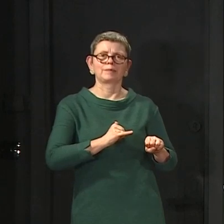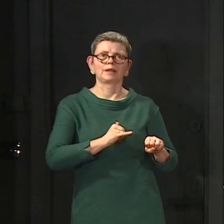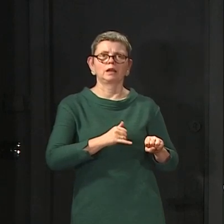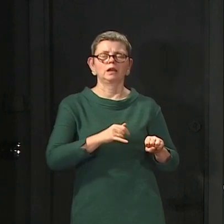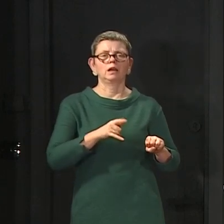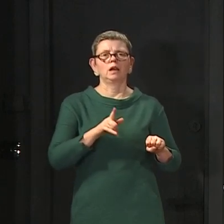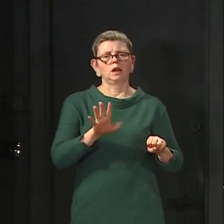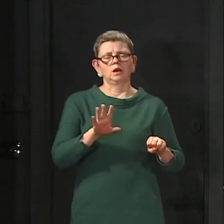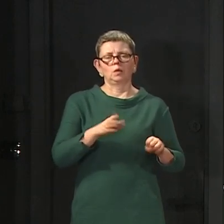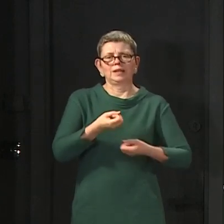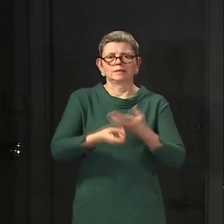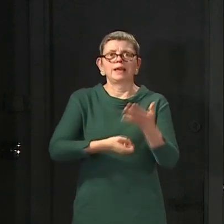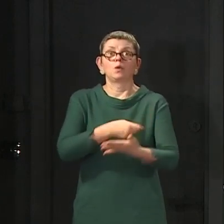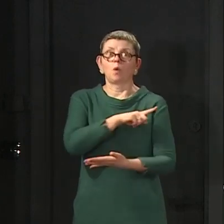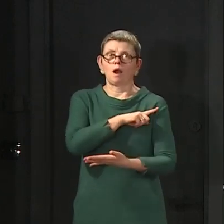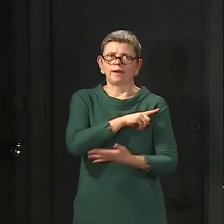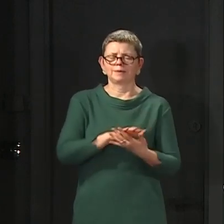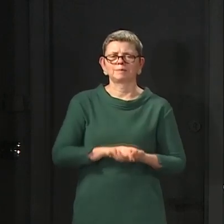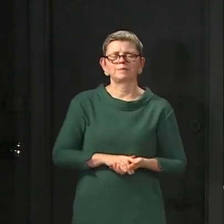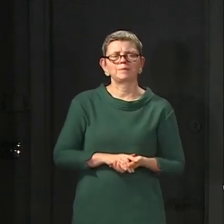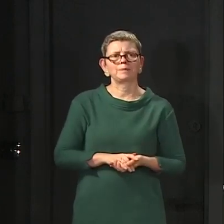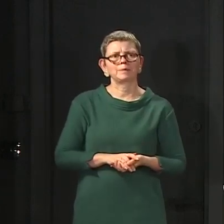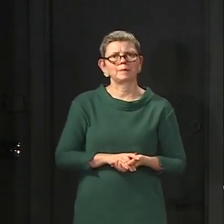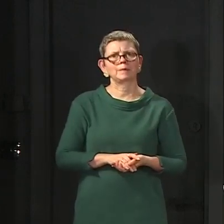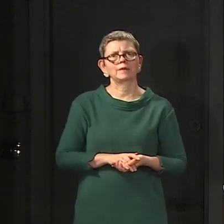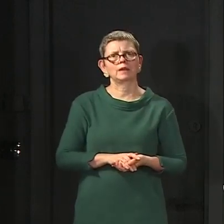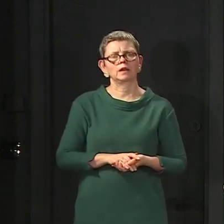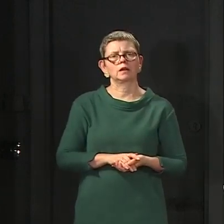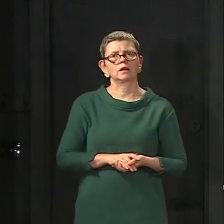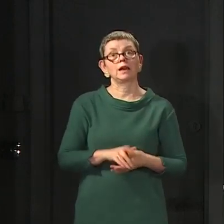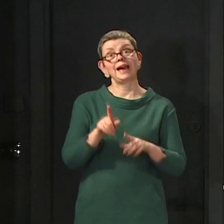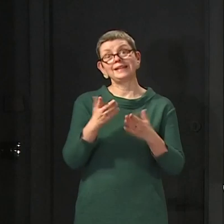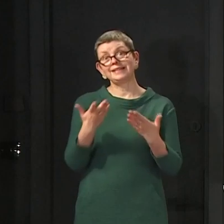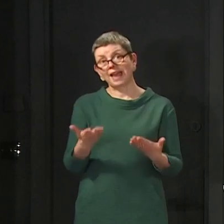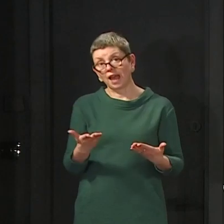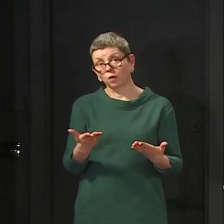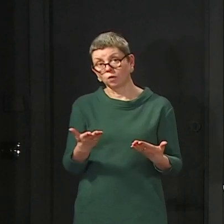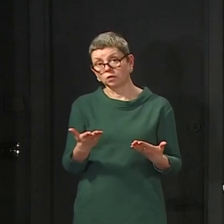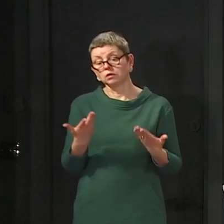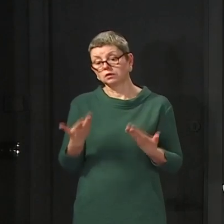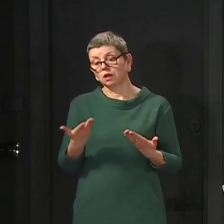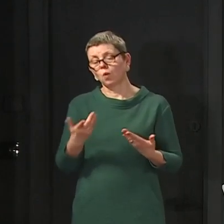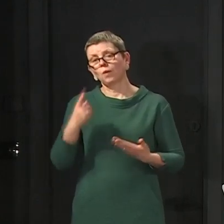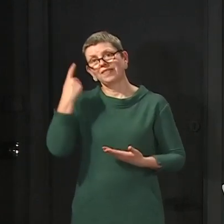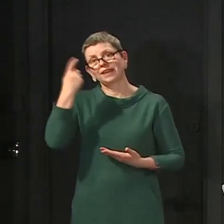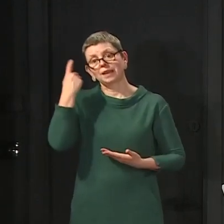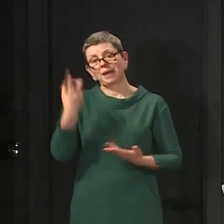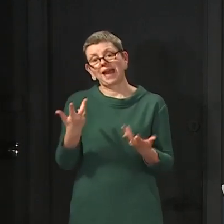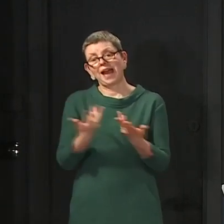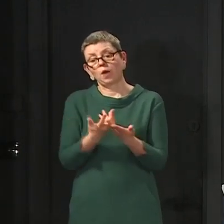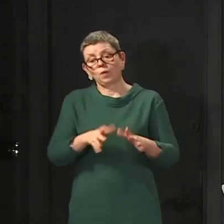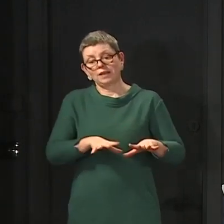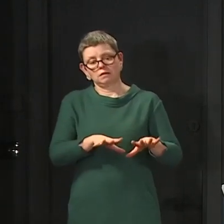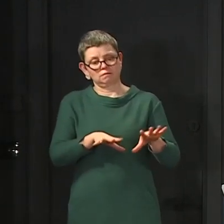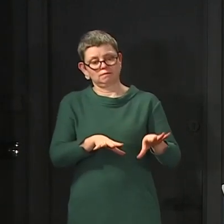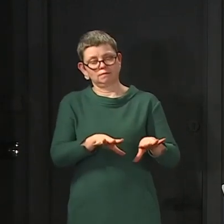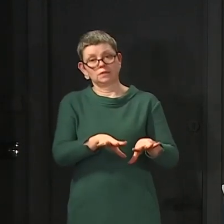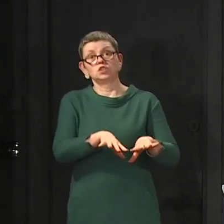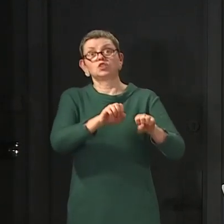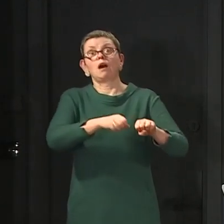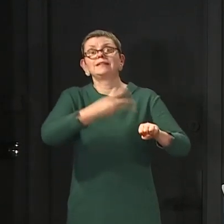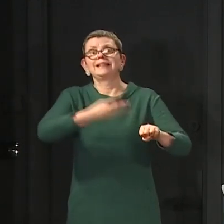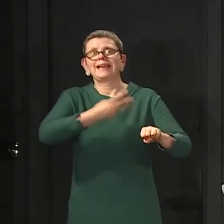In response to part of your question, we are considering now how we resume NHS procedures that have been